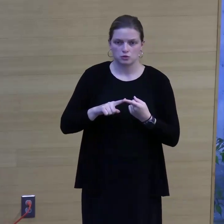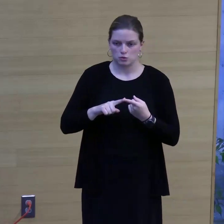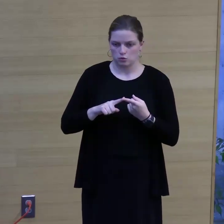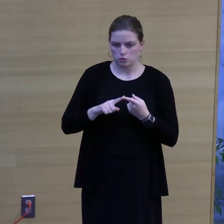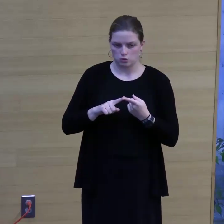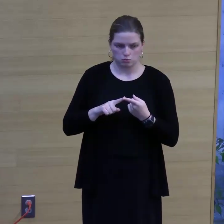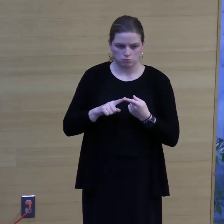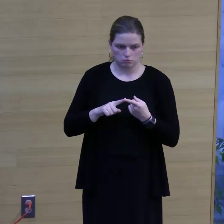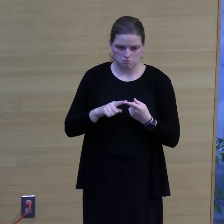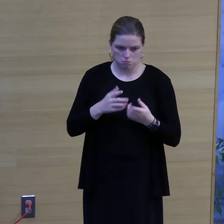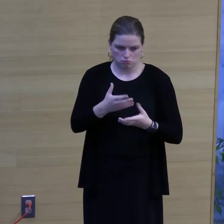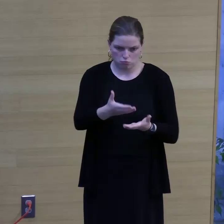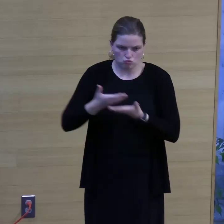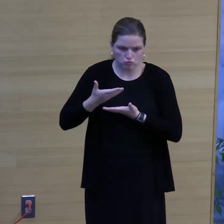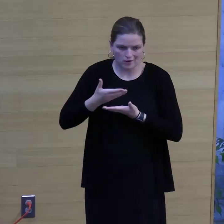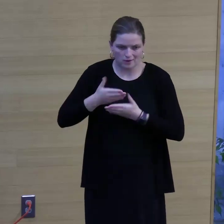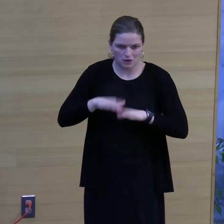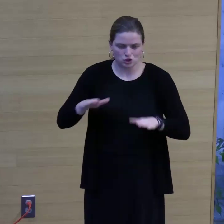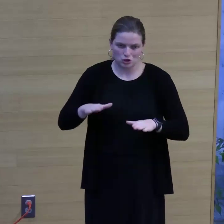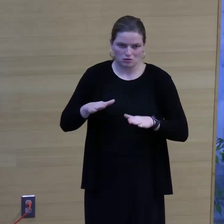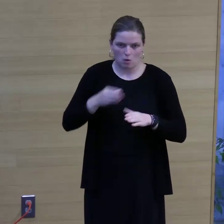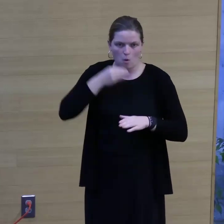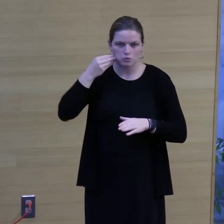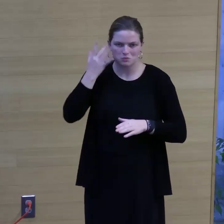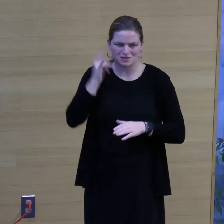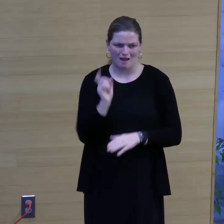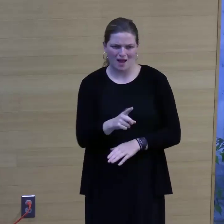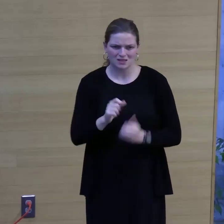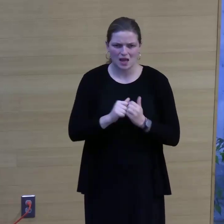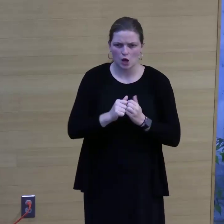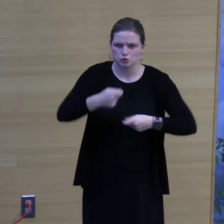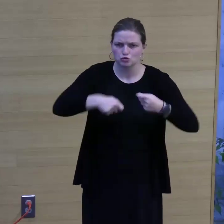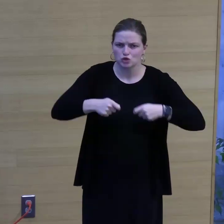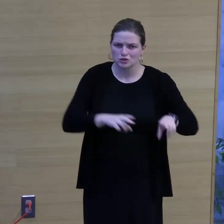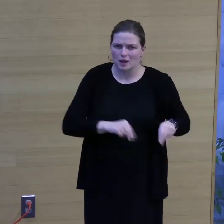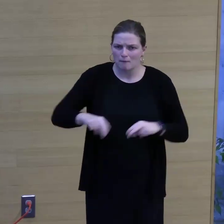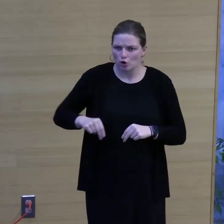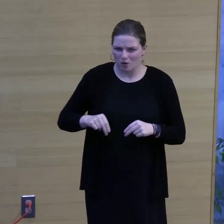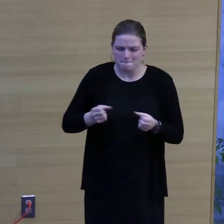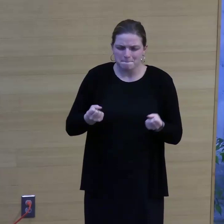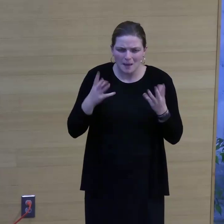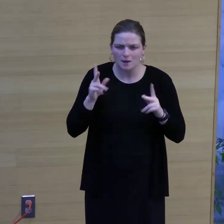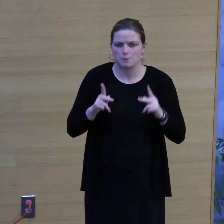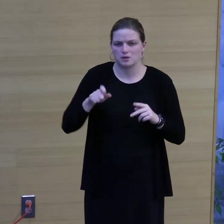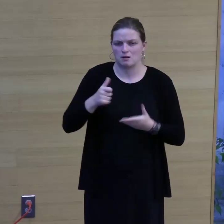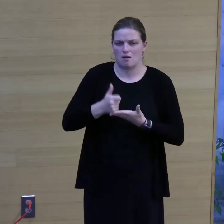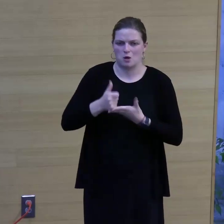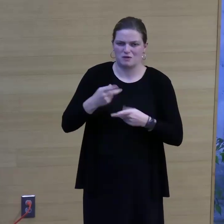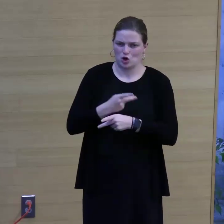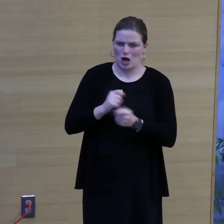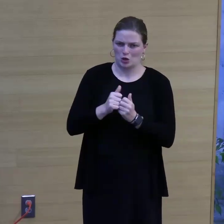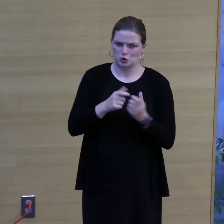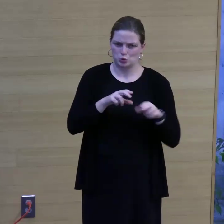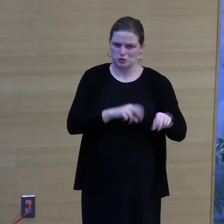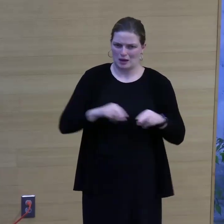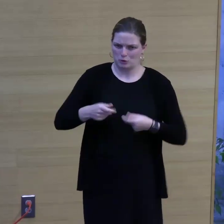child home with me just because I asked how to change a diaper? Lots of new parents need a nurse to help them show them how to change a diaper for the first